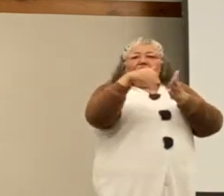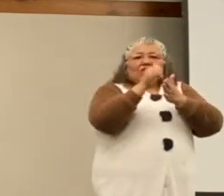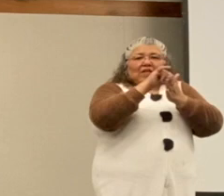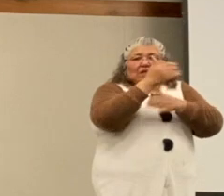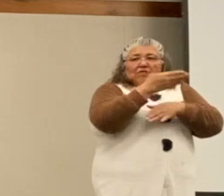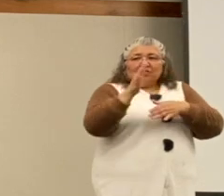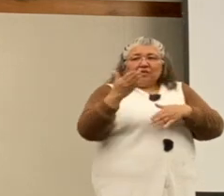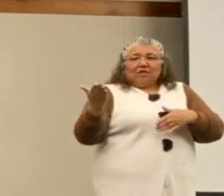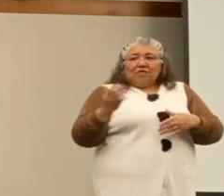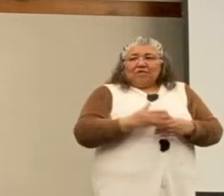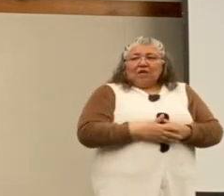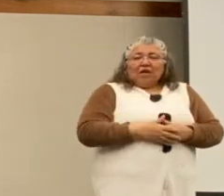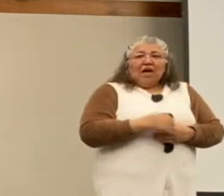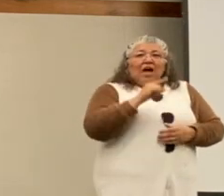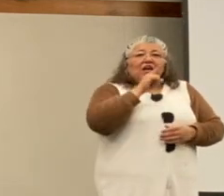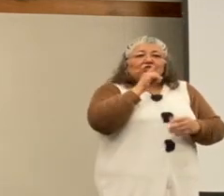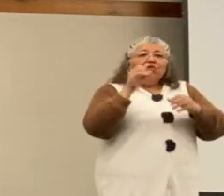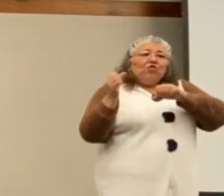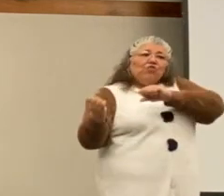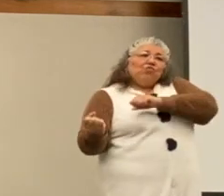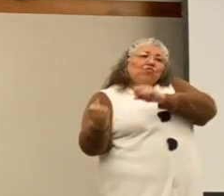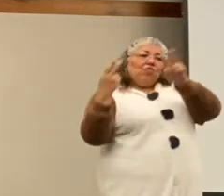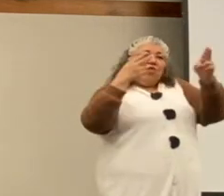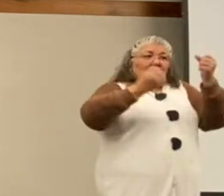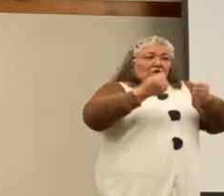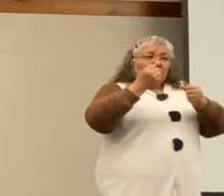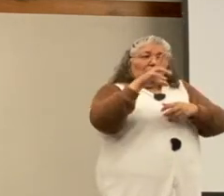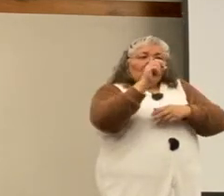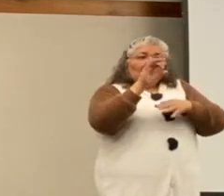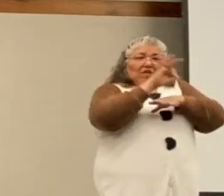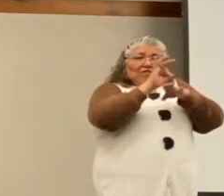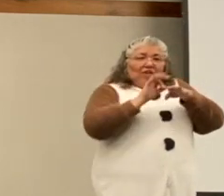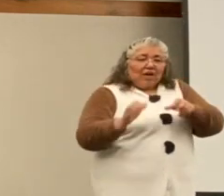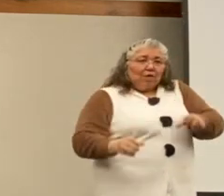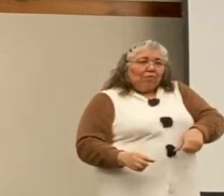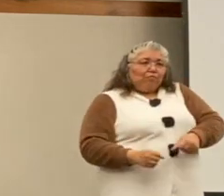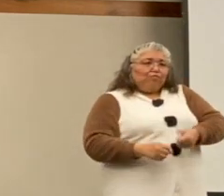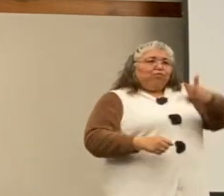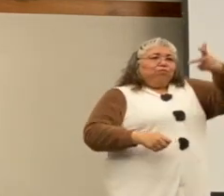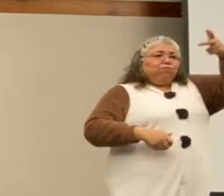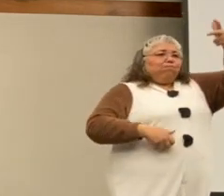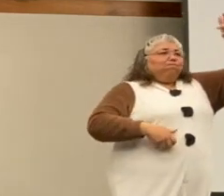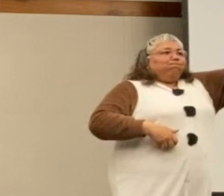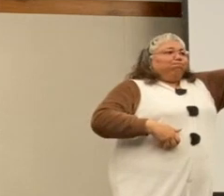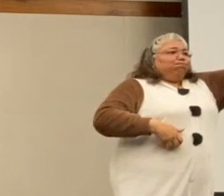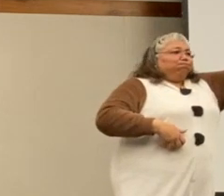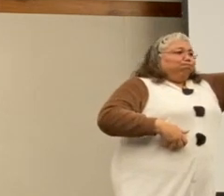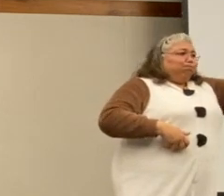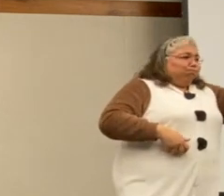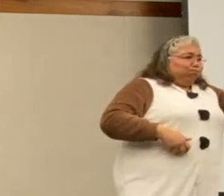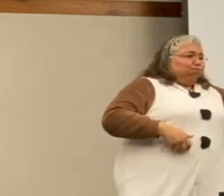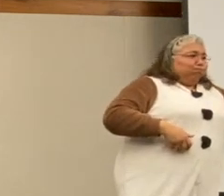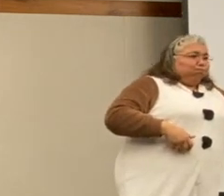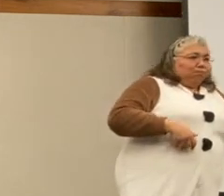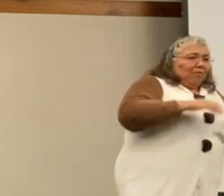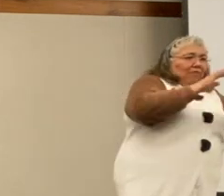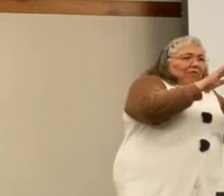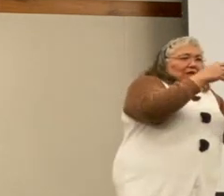And it actually threw his car 30 feet in the air, and it rolled and it landed on this like